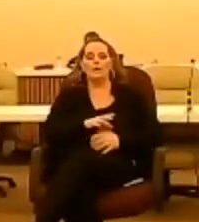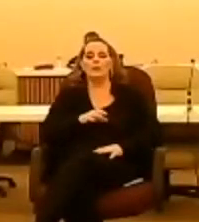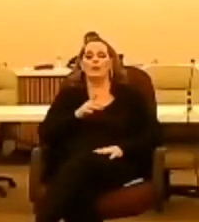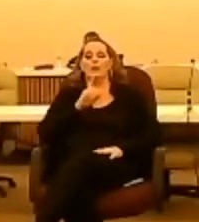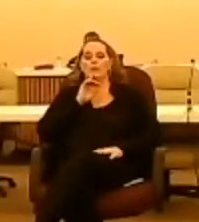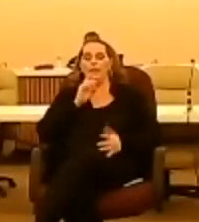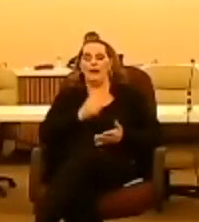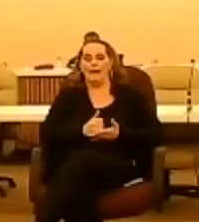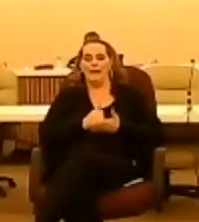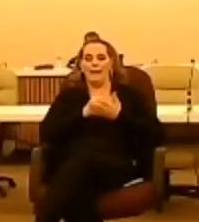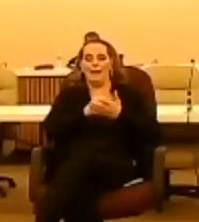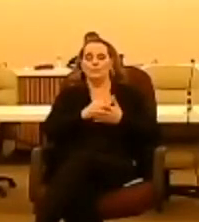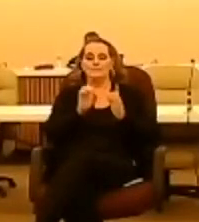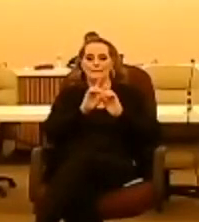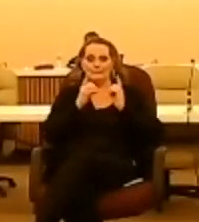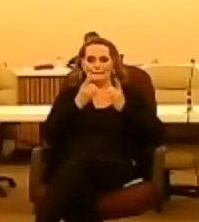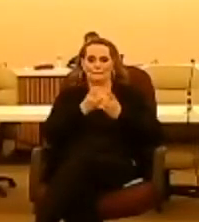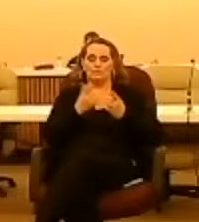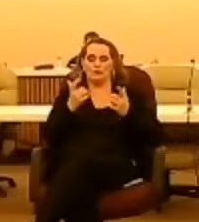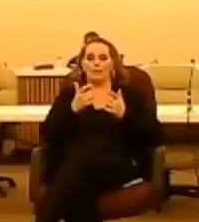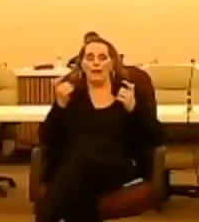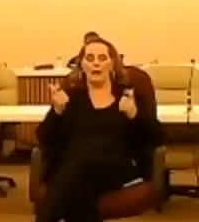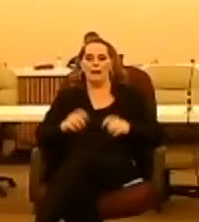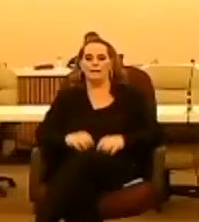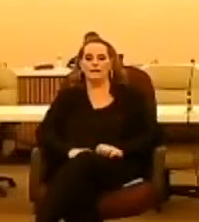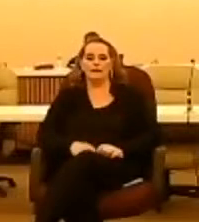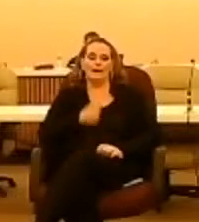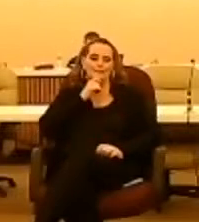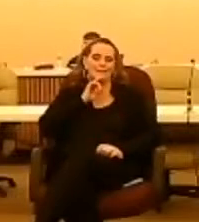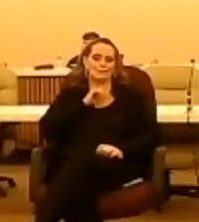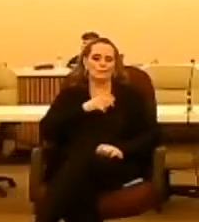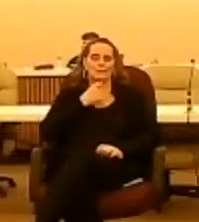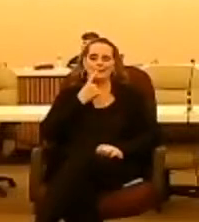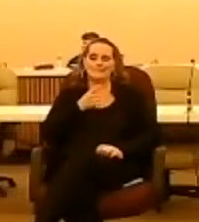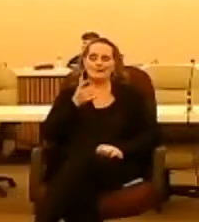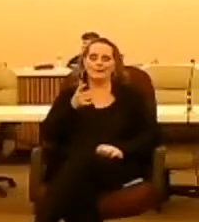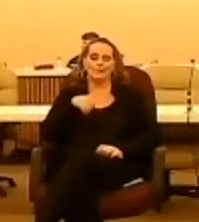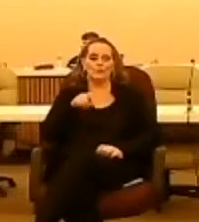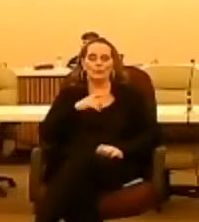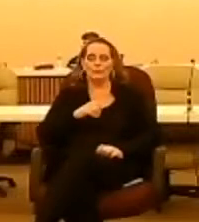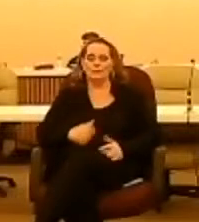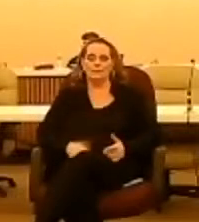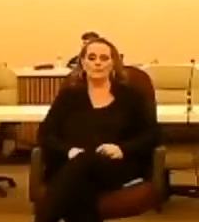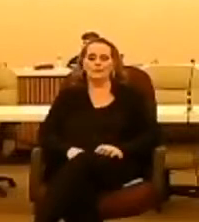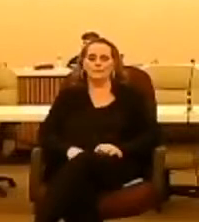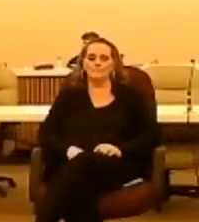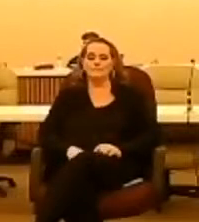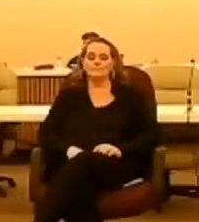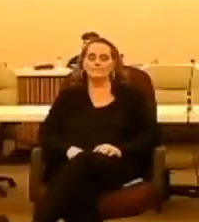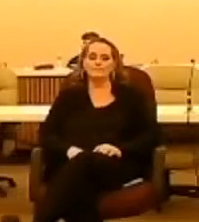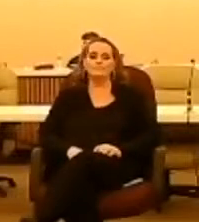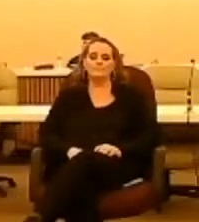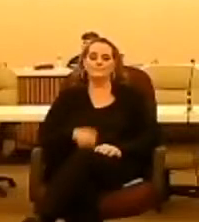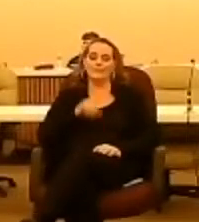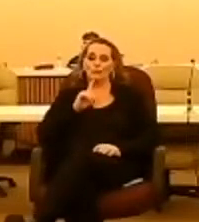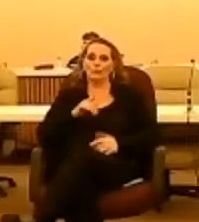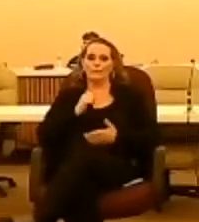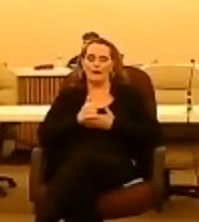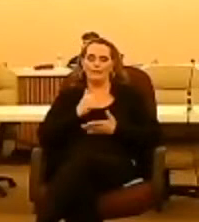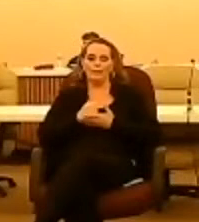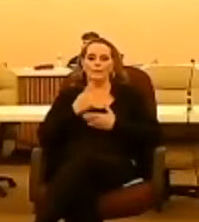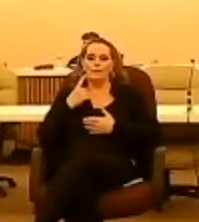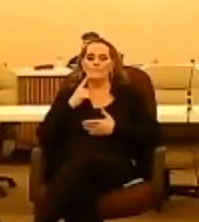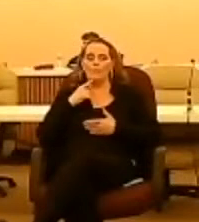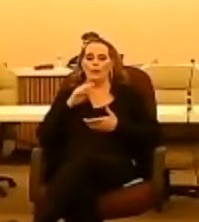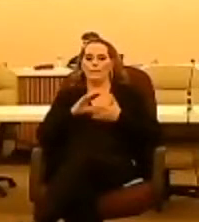the district out tremendously. And I don't think I need to tell anyone here how significant it would be for the community